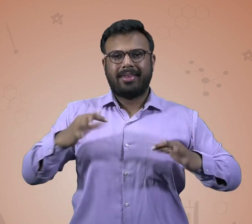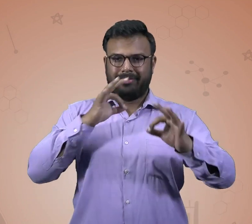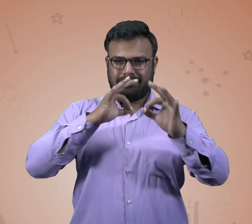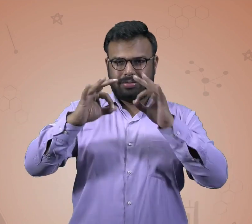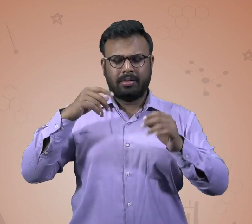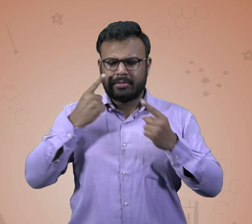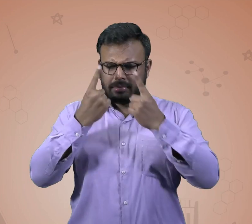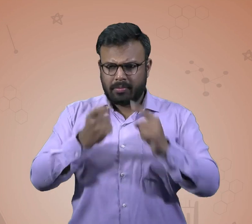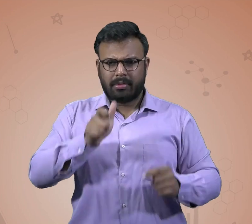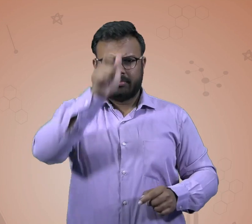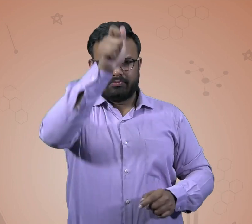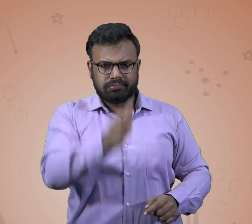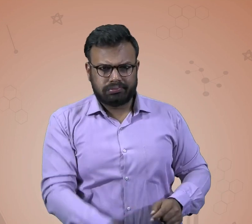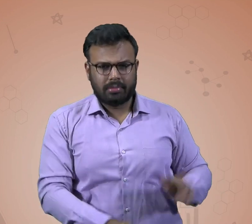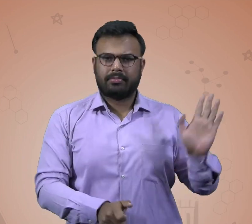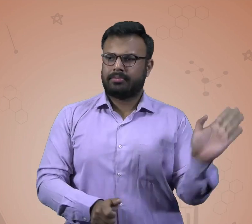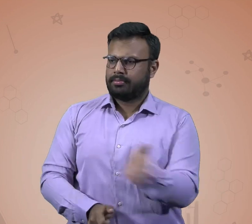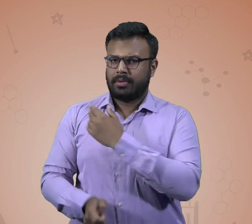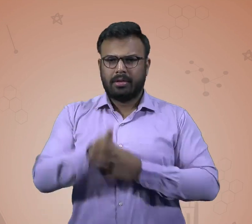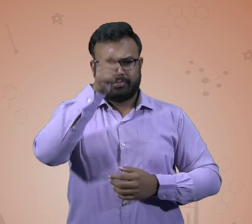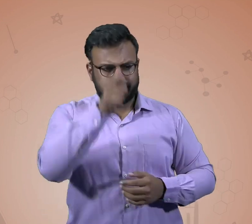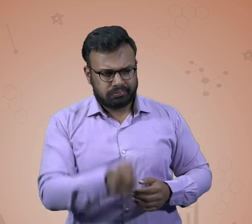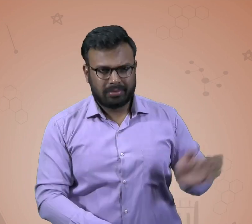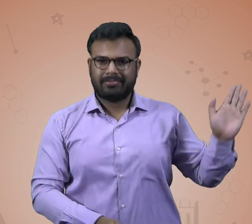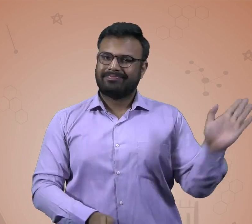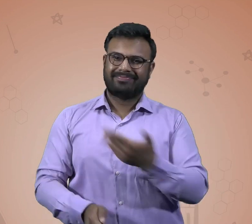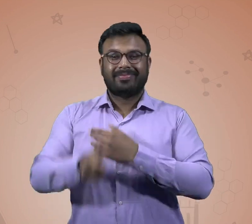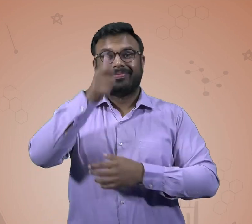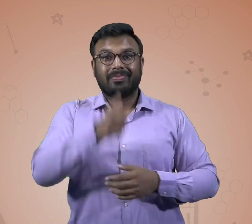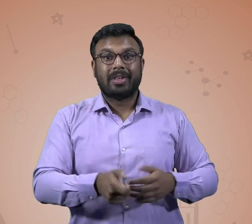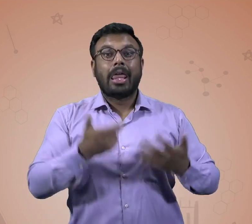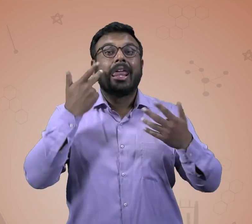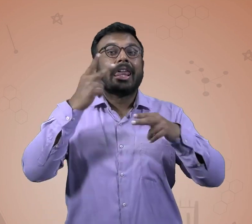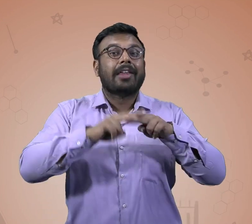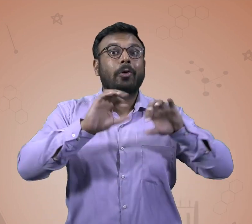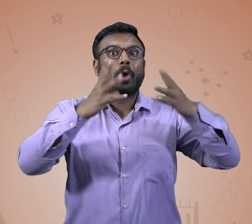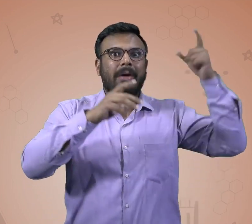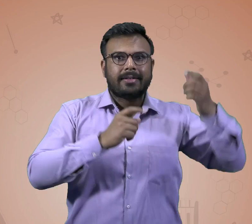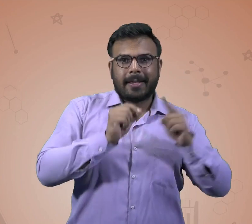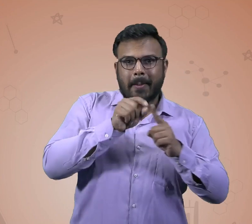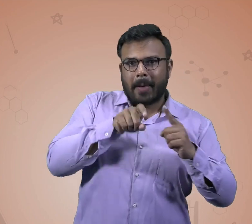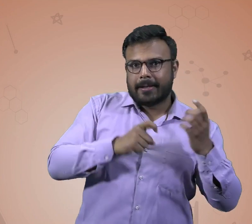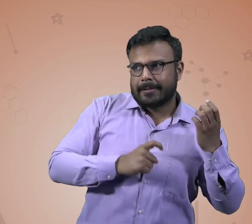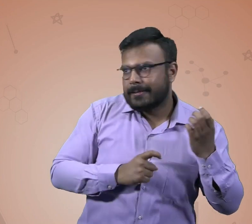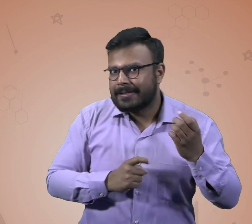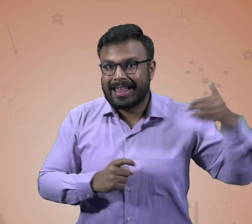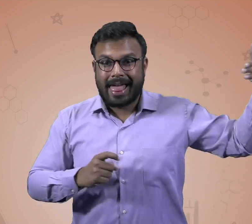WBCs circulate in our blood and they act as a scanning mechanism for foreign organisms. When an attack is